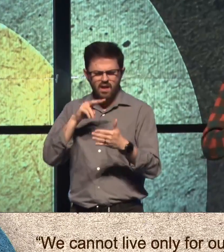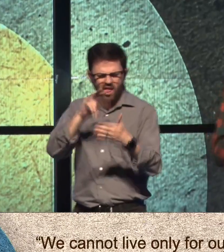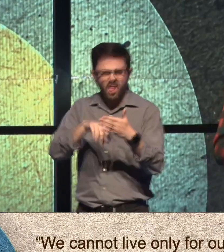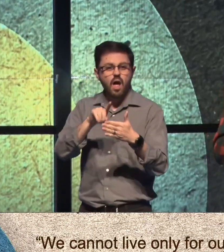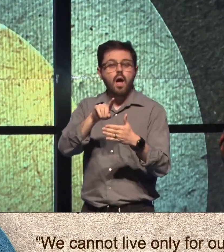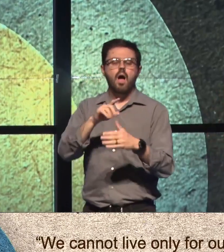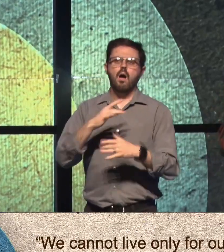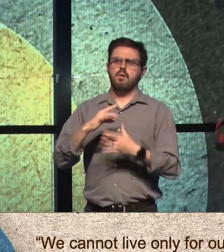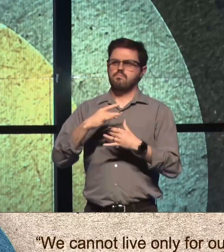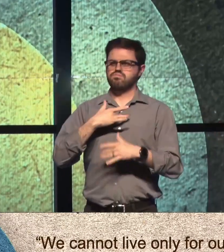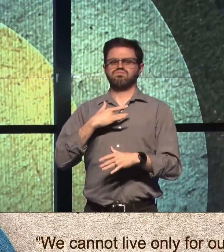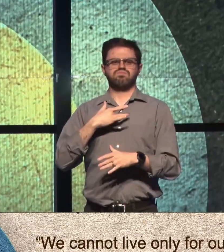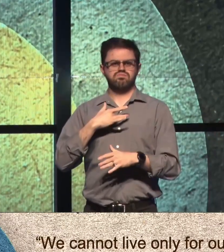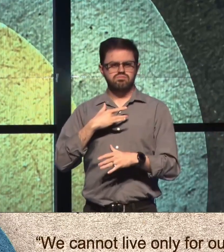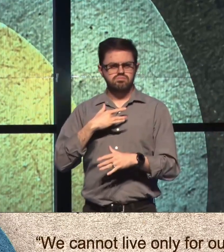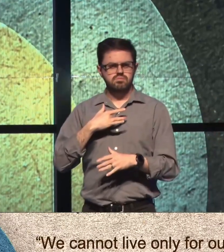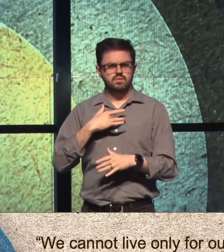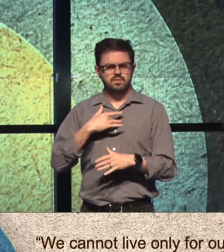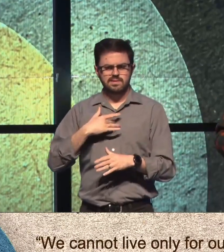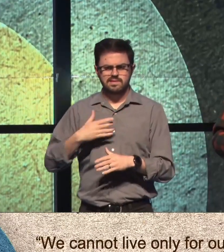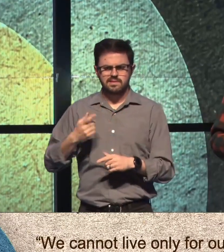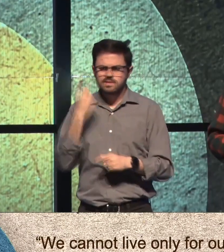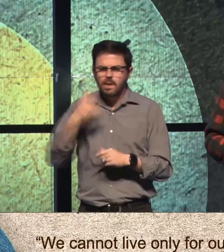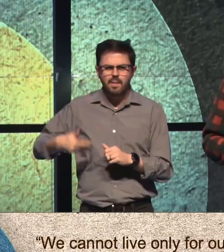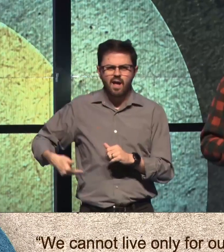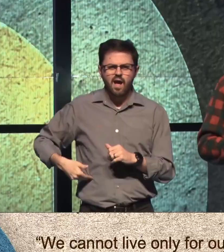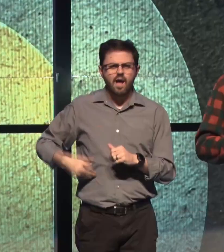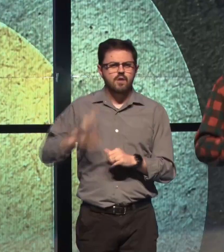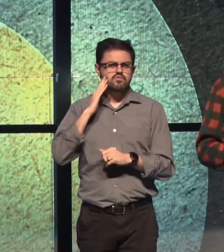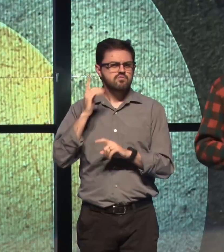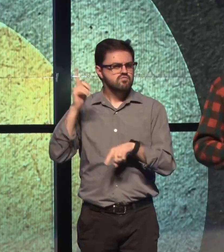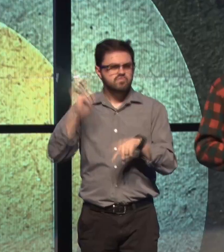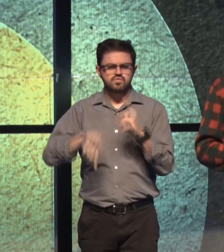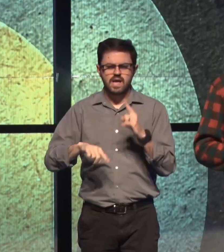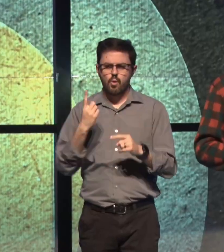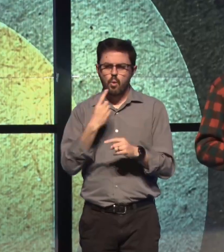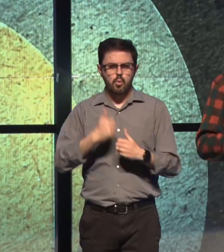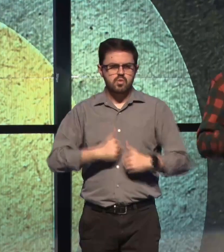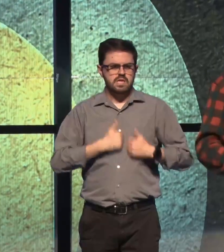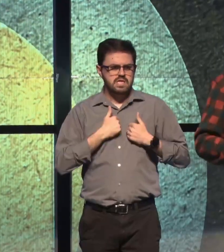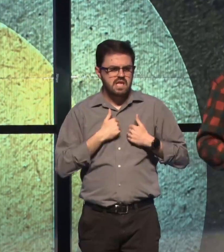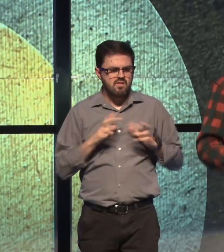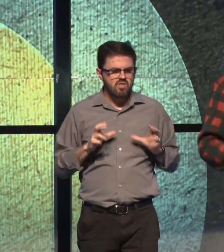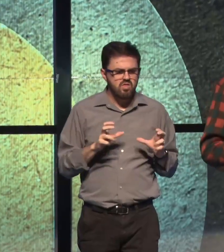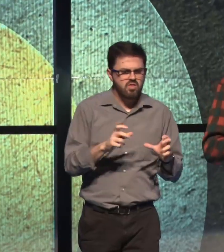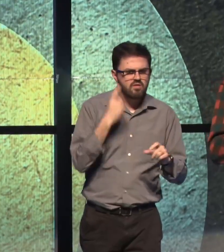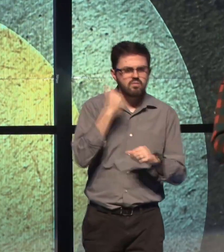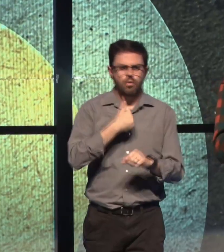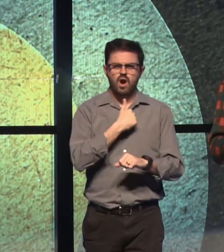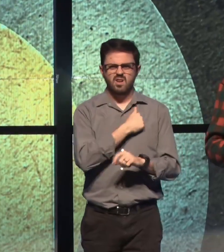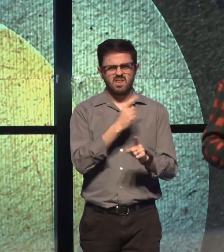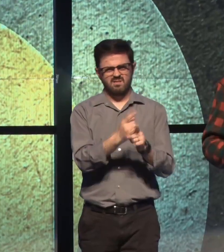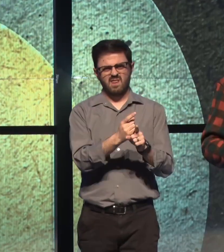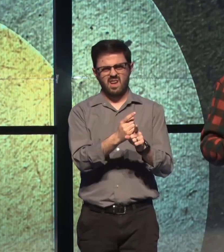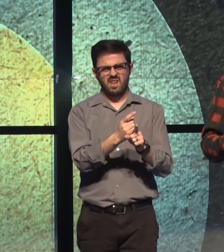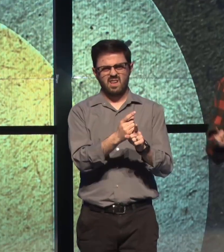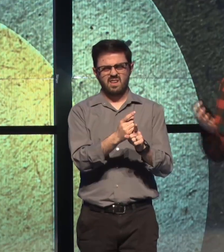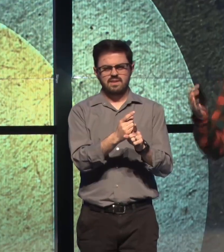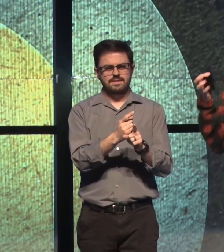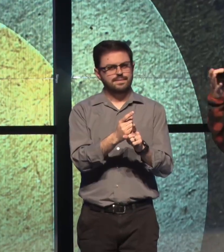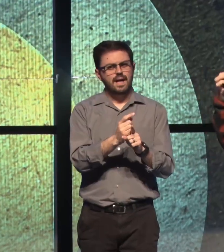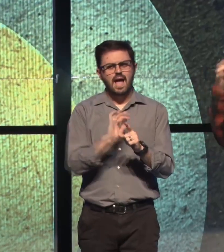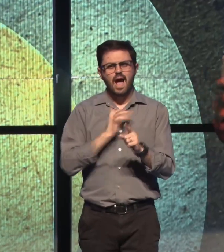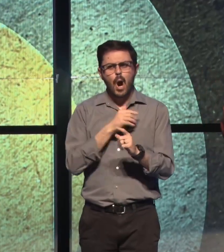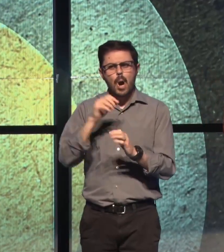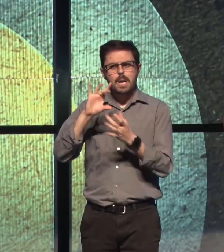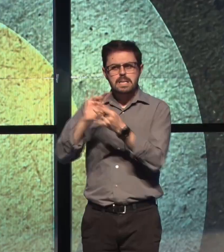about you that just knows we can't live for ourselves alone. We just can't do it. There's too deep of a connection. And as